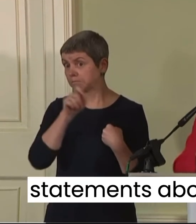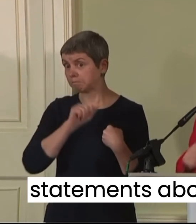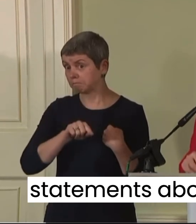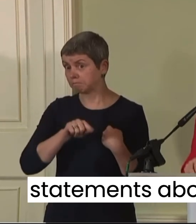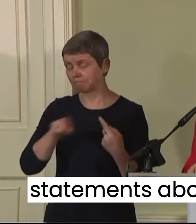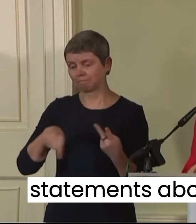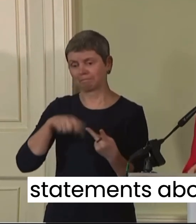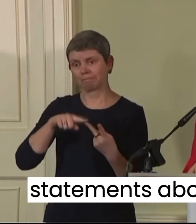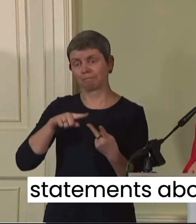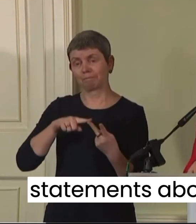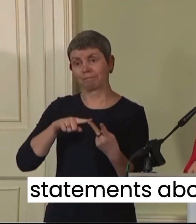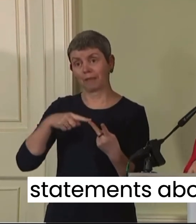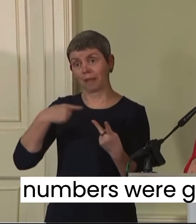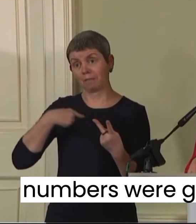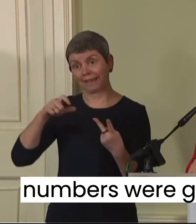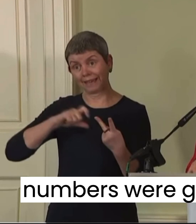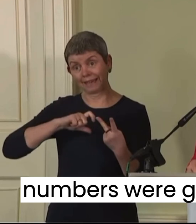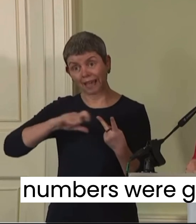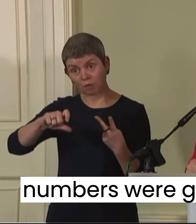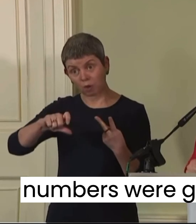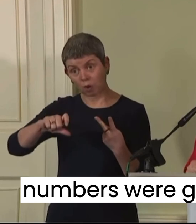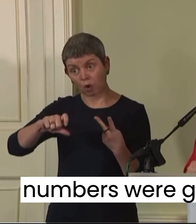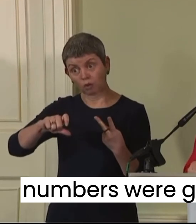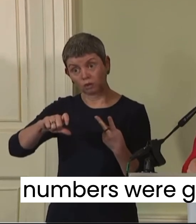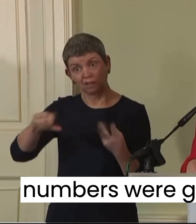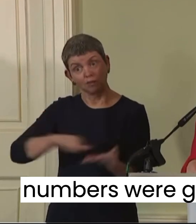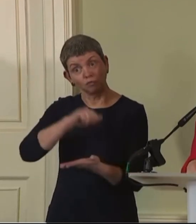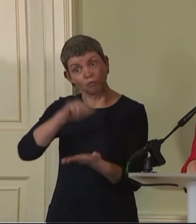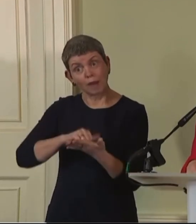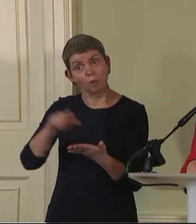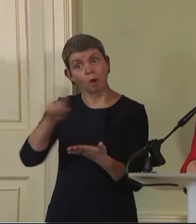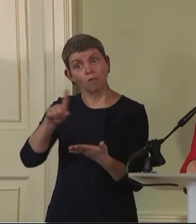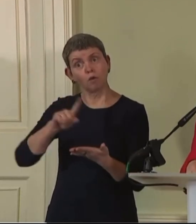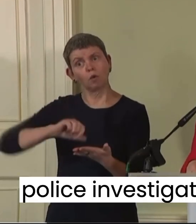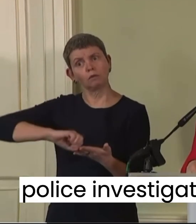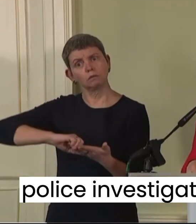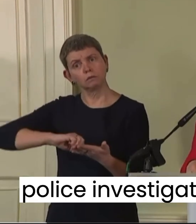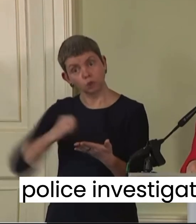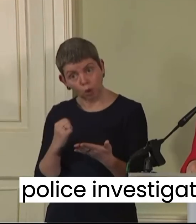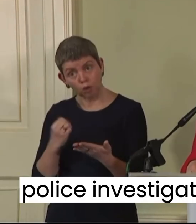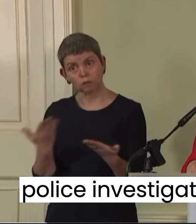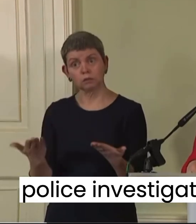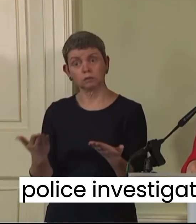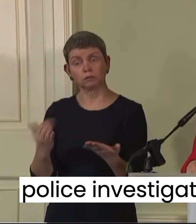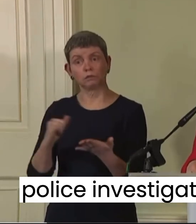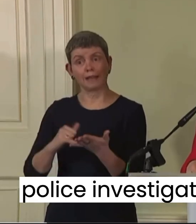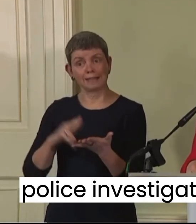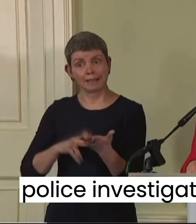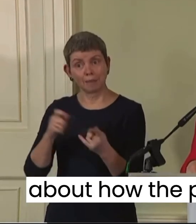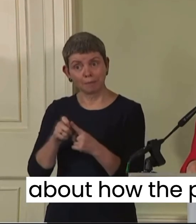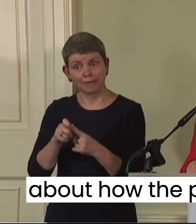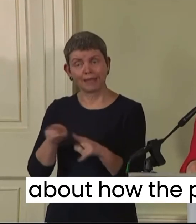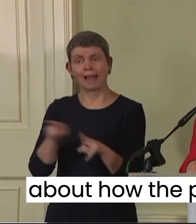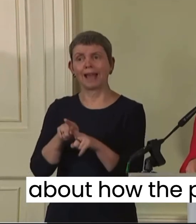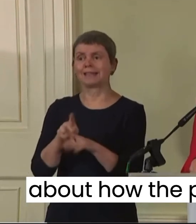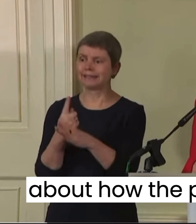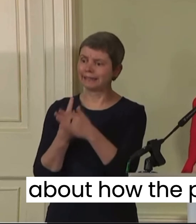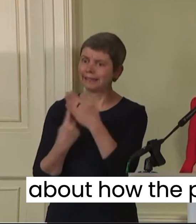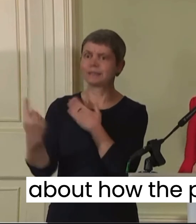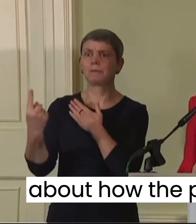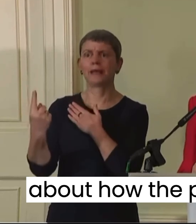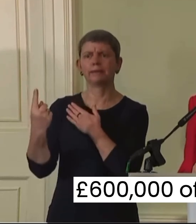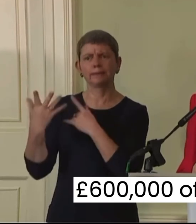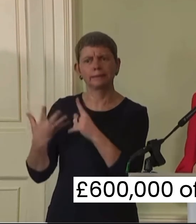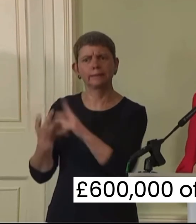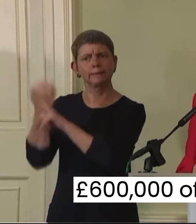misleading statements about party membership numbers were given to a journalist. The police investigation follows complaints about how the party